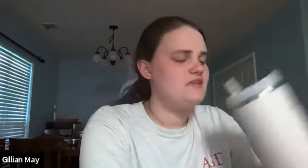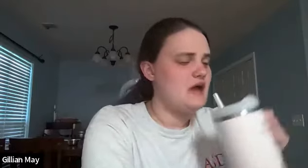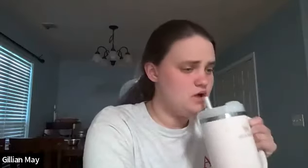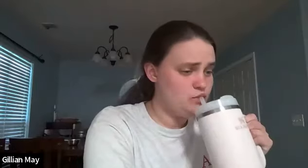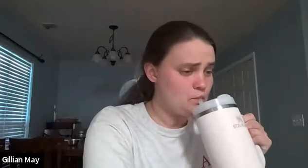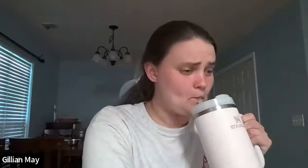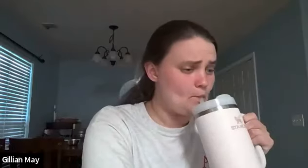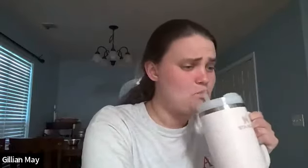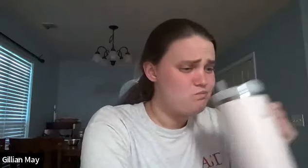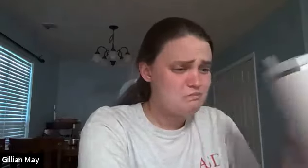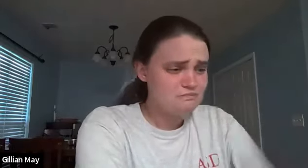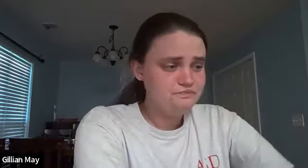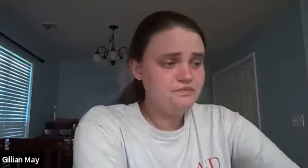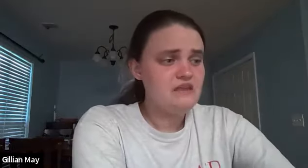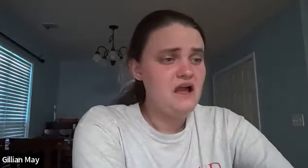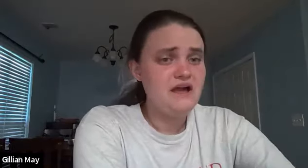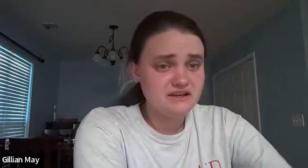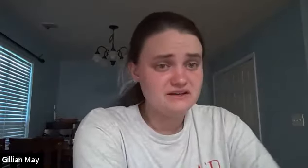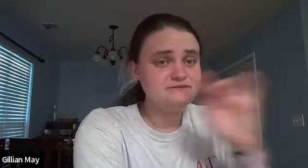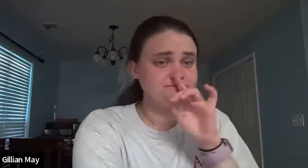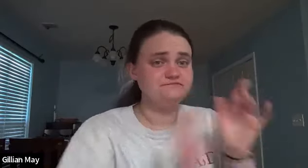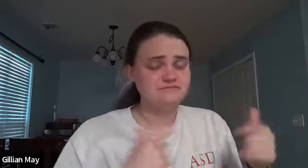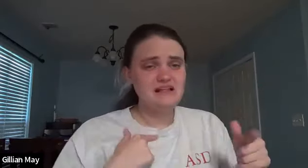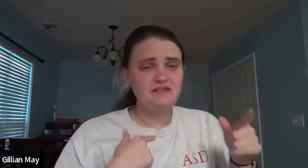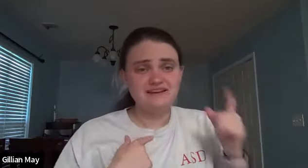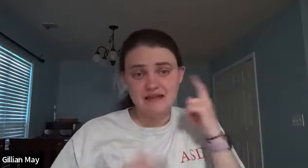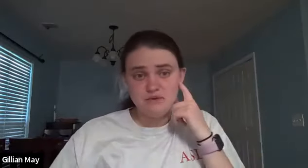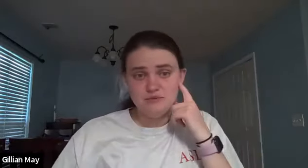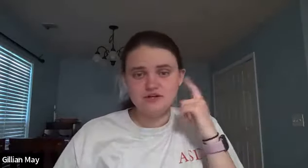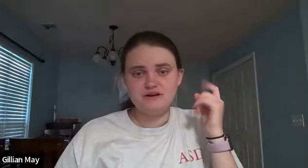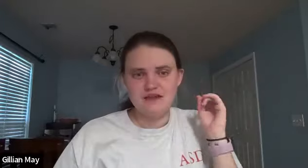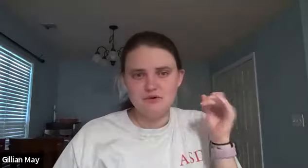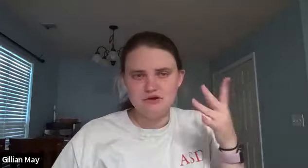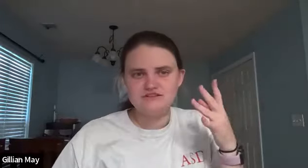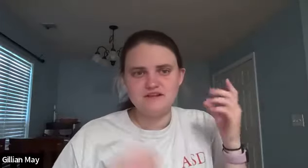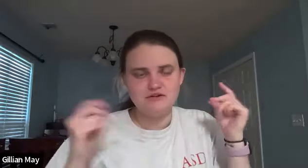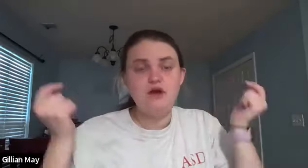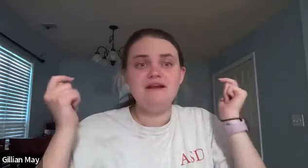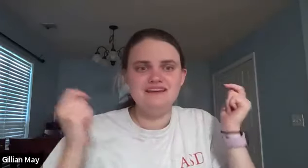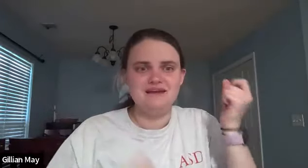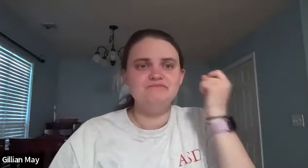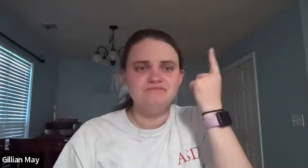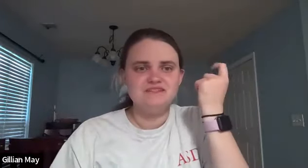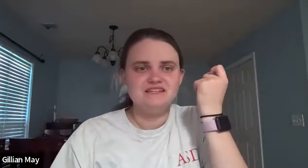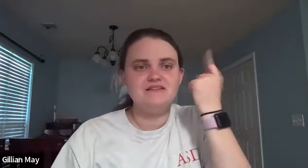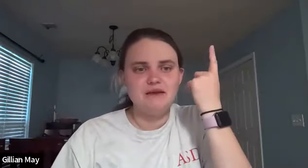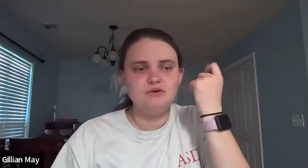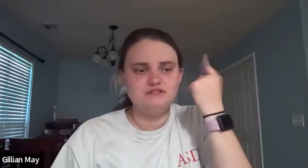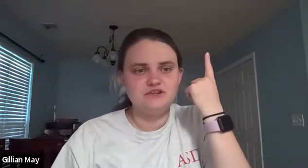That one I think of like a light bulb, when a light bulb goes off, like oh, I get it. It's like the light bulb is